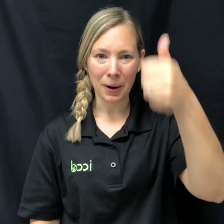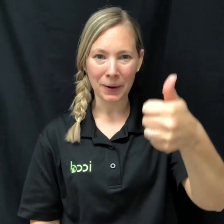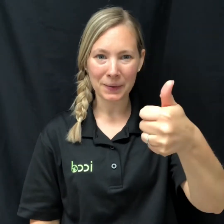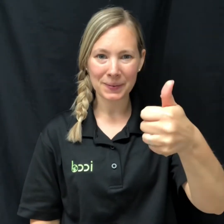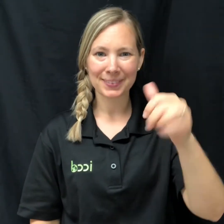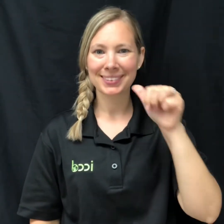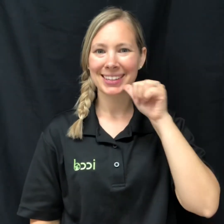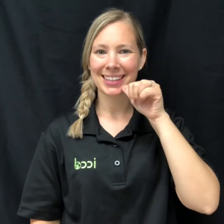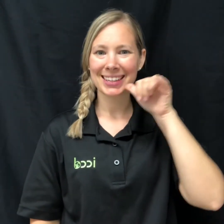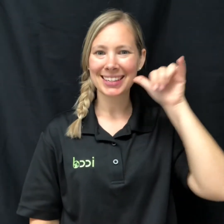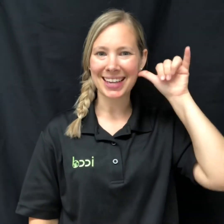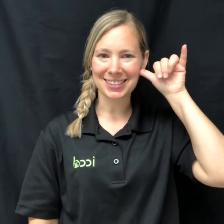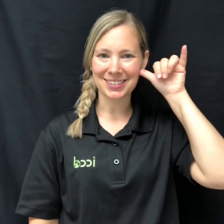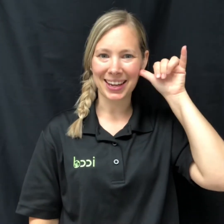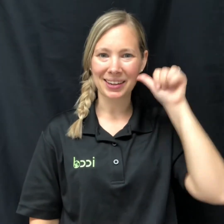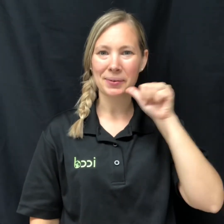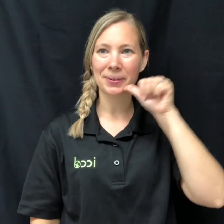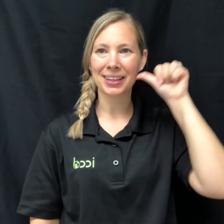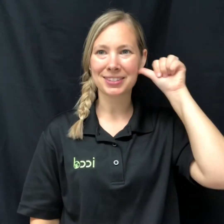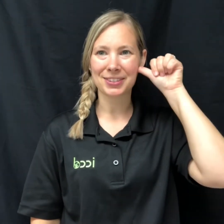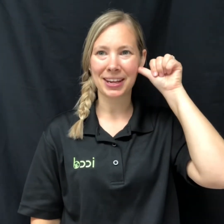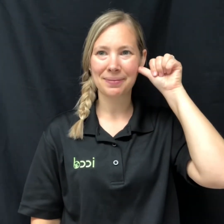tomorrow, yesterday, or yesterday.